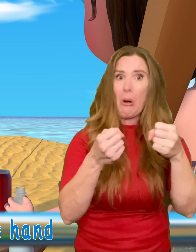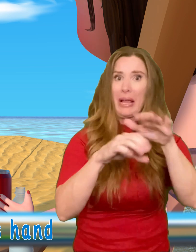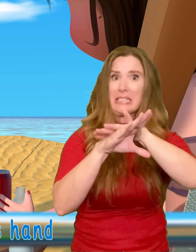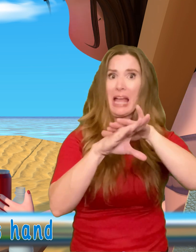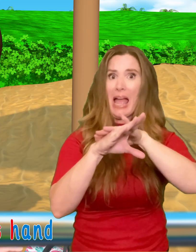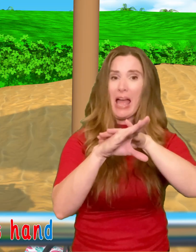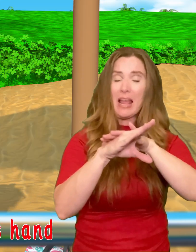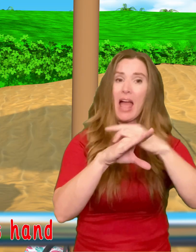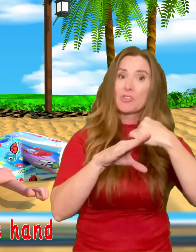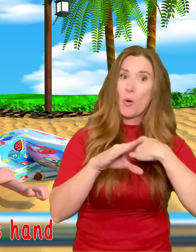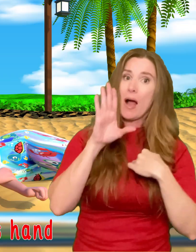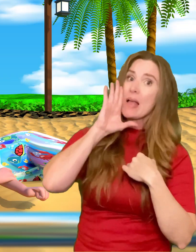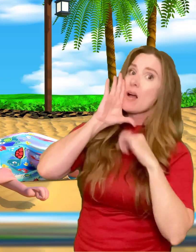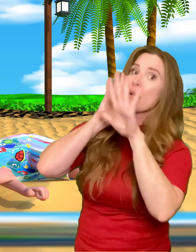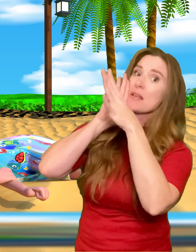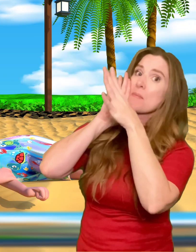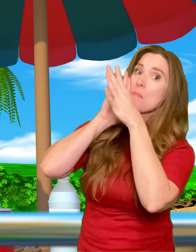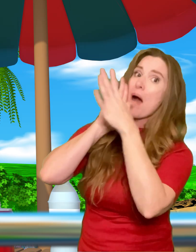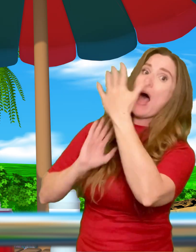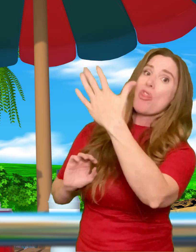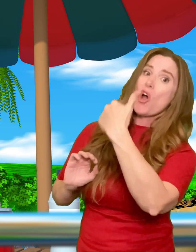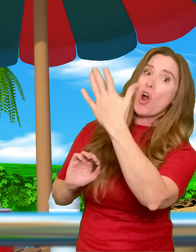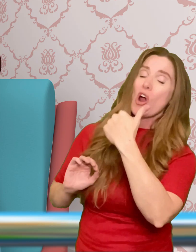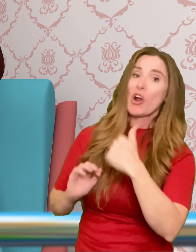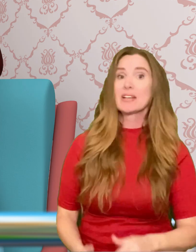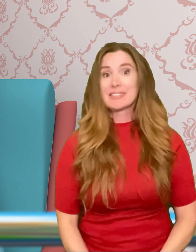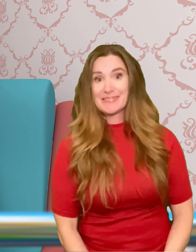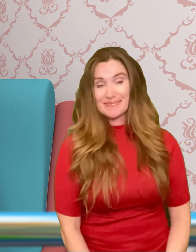broke his hand and so I called his